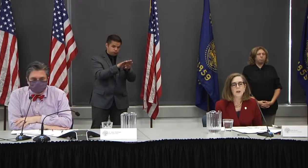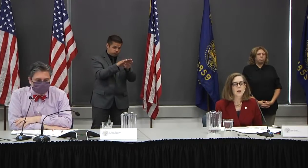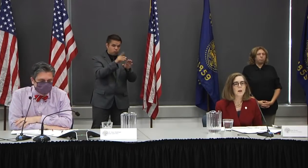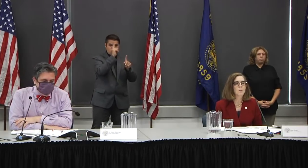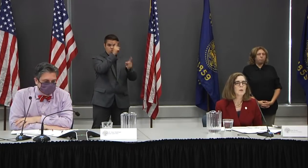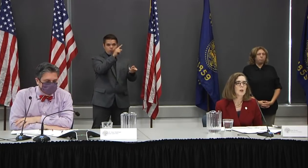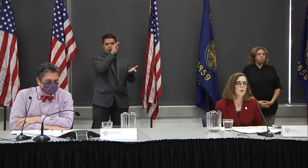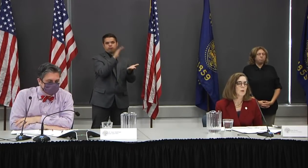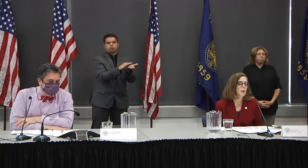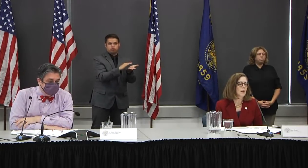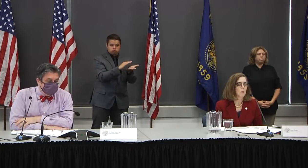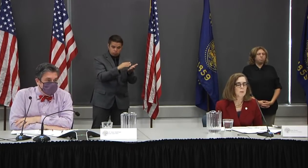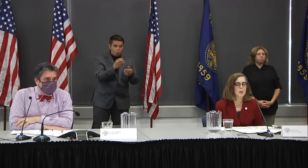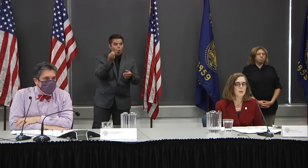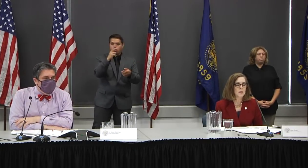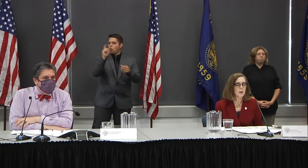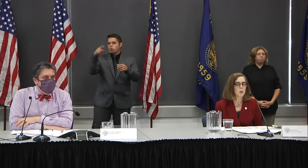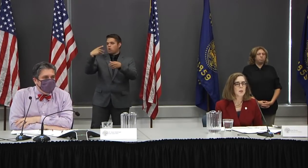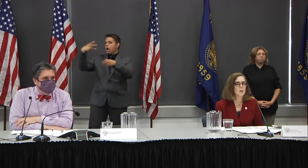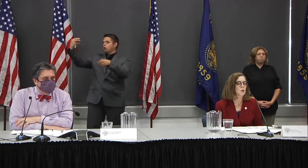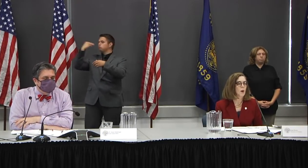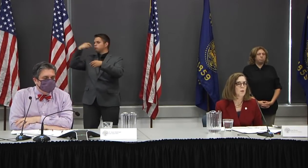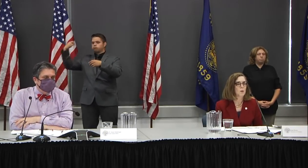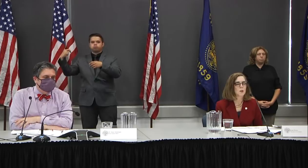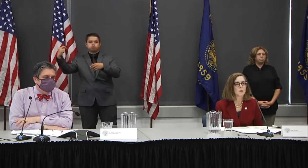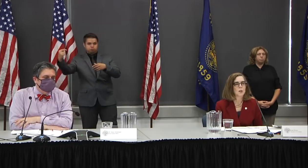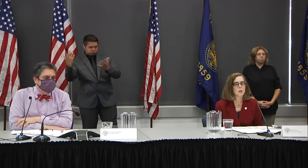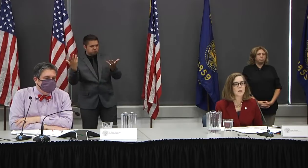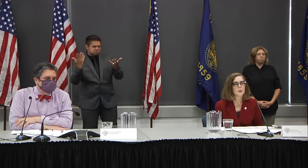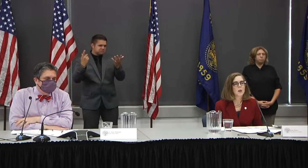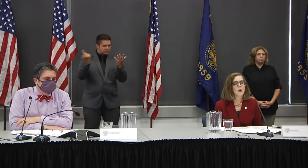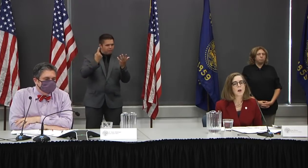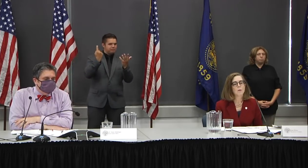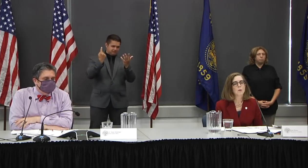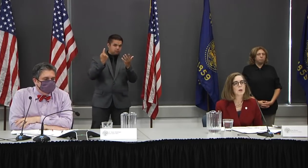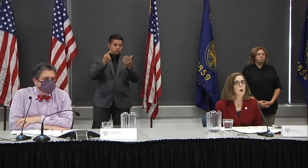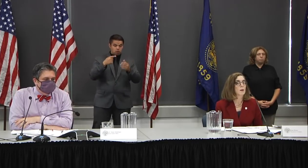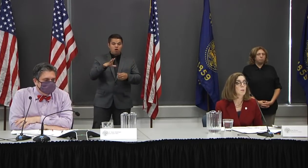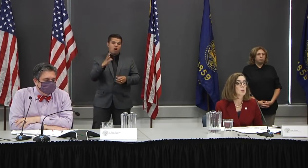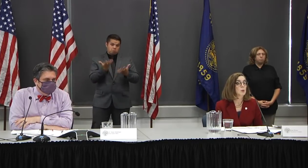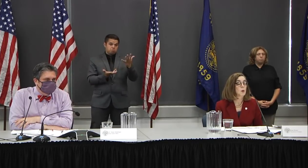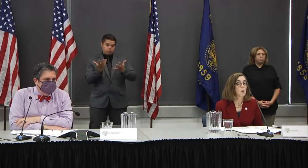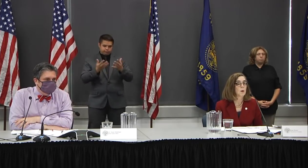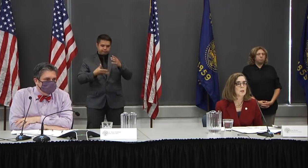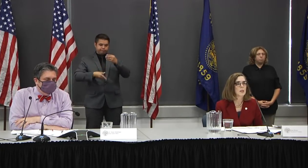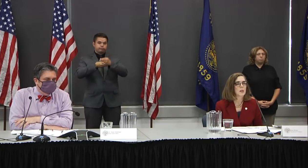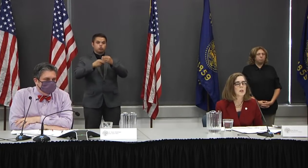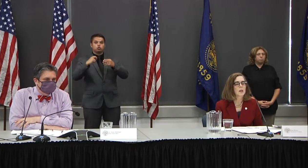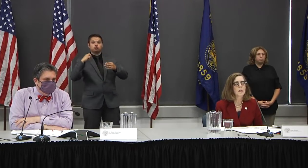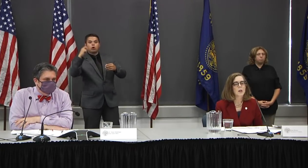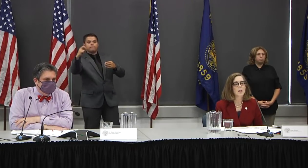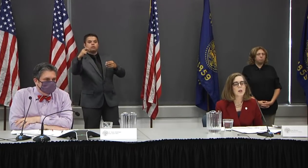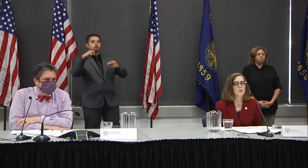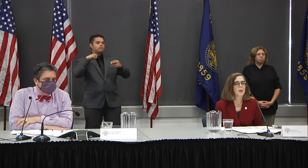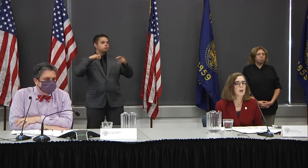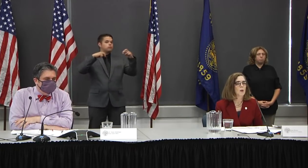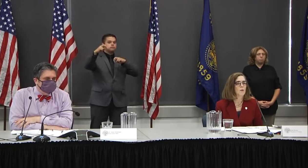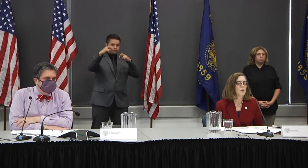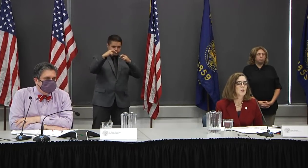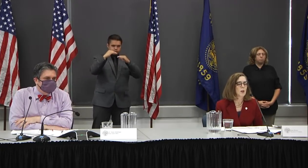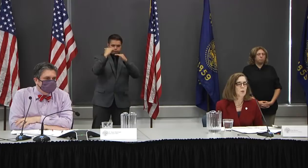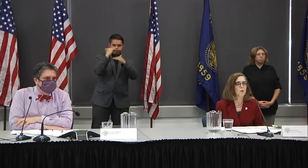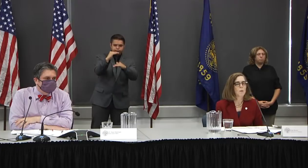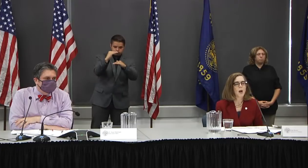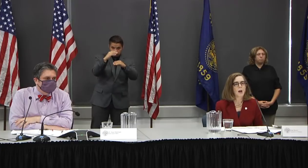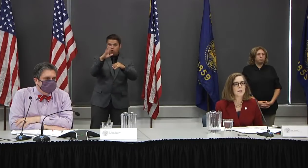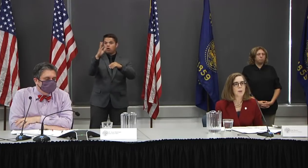outside. The other thing that might be on the table is travel restrictions, requiring people to quarantine if they come,